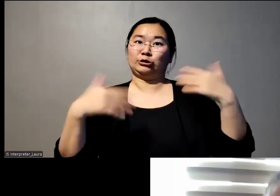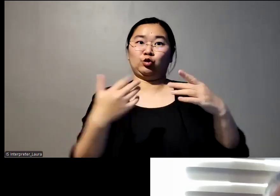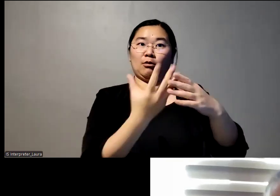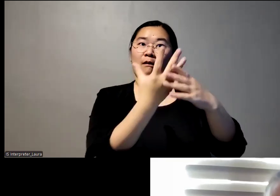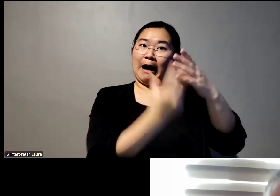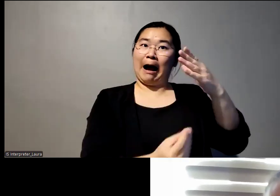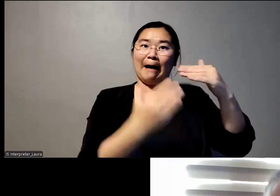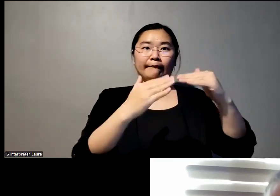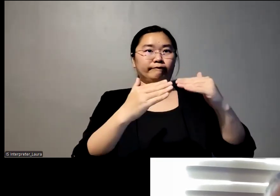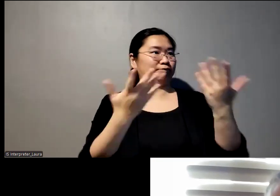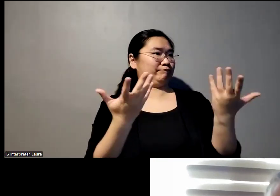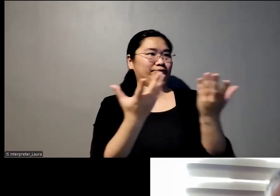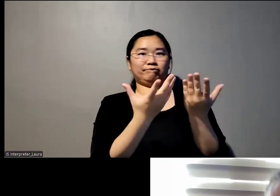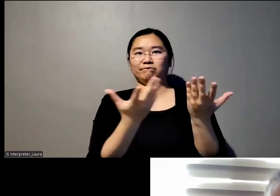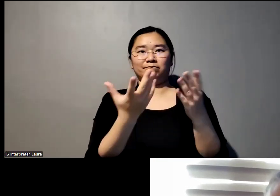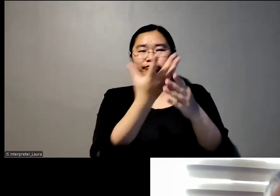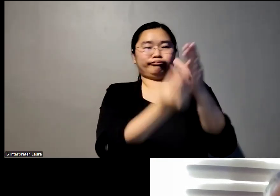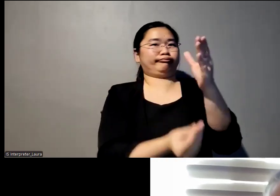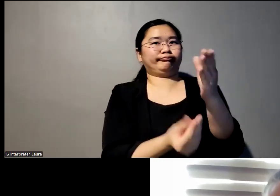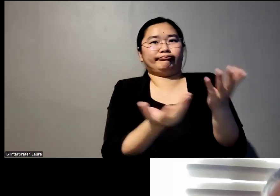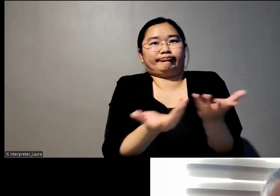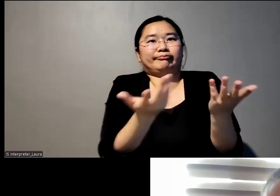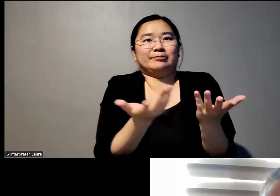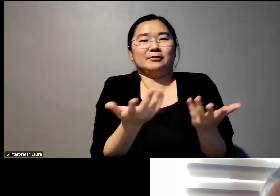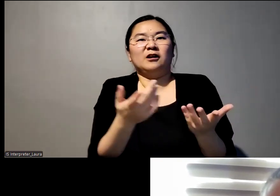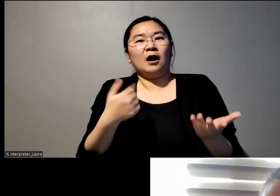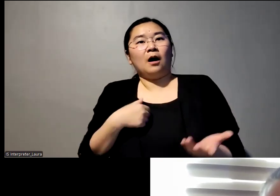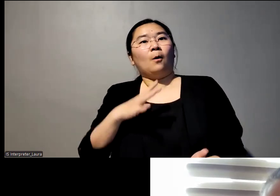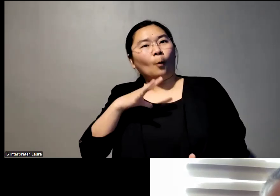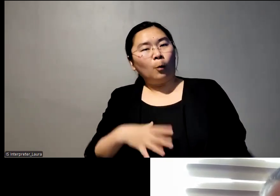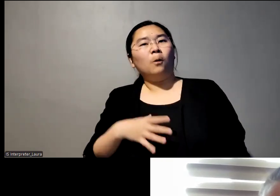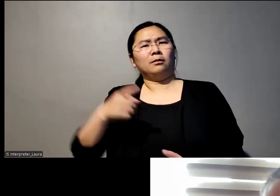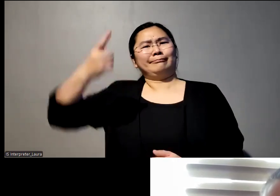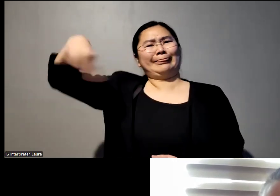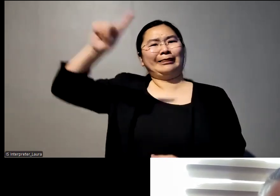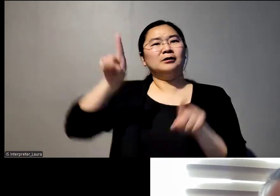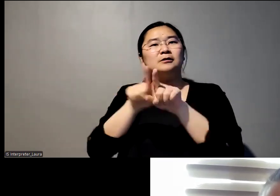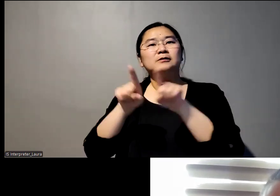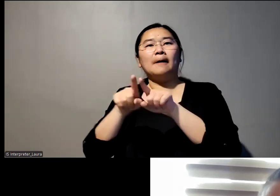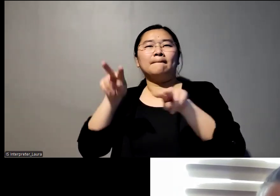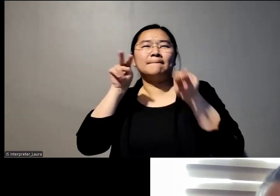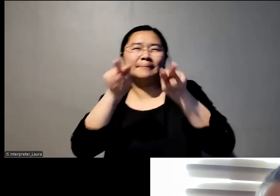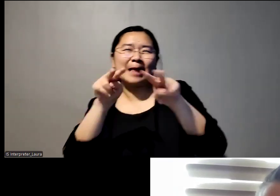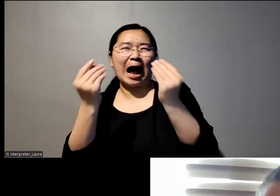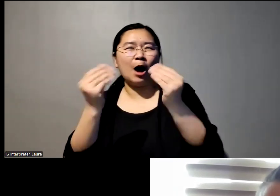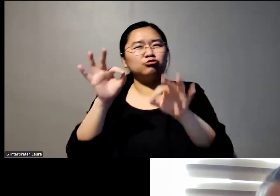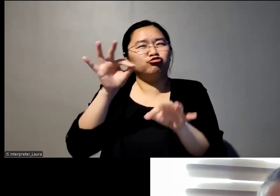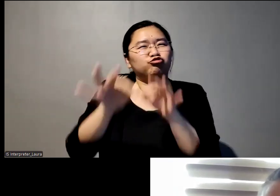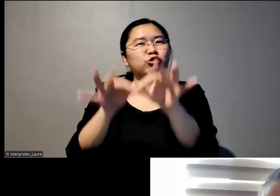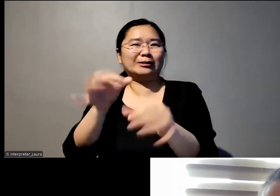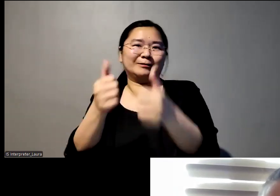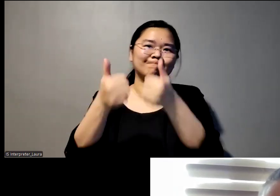young woman there, and how a resource mapping is not sufficient and we need to invest more